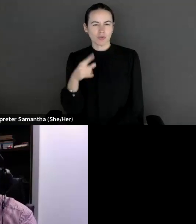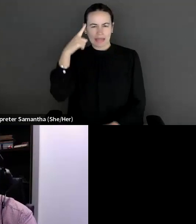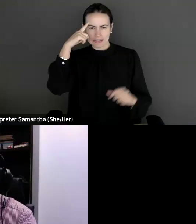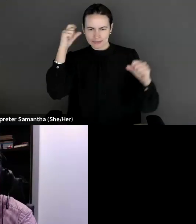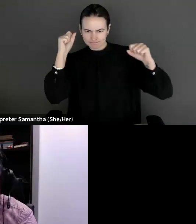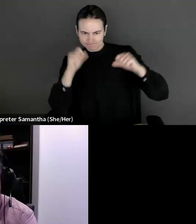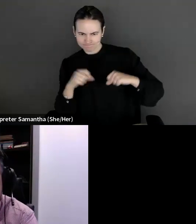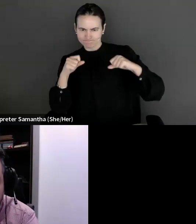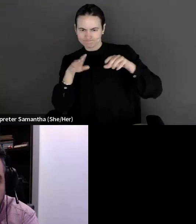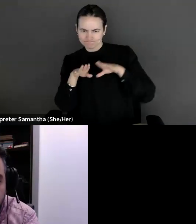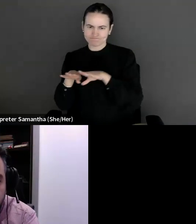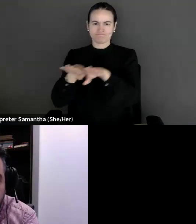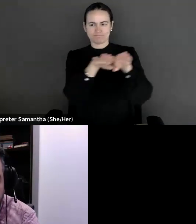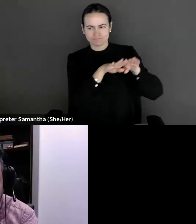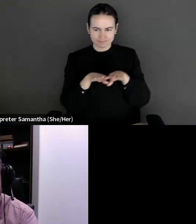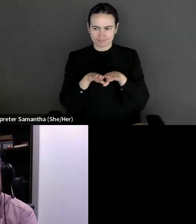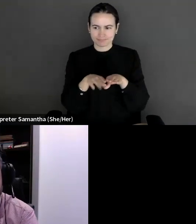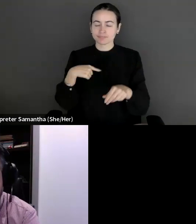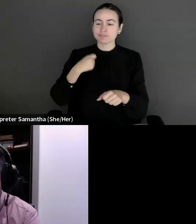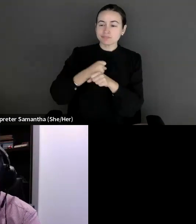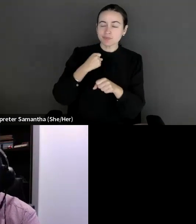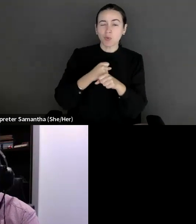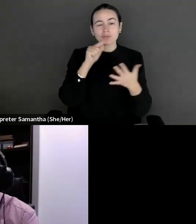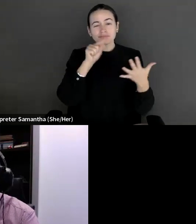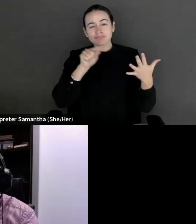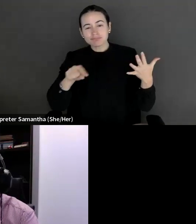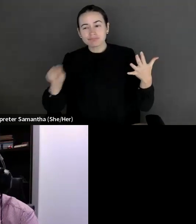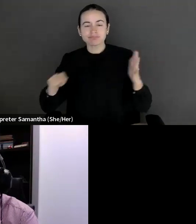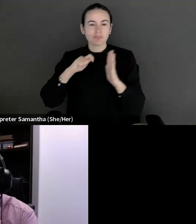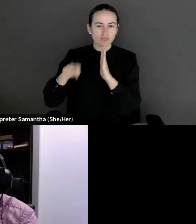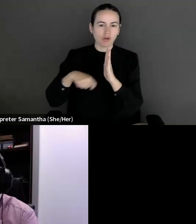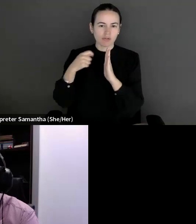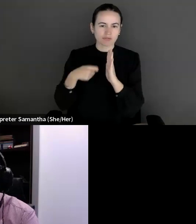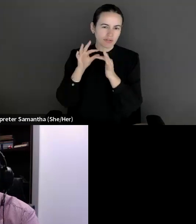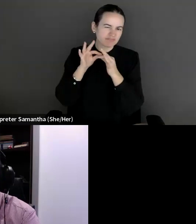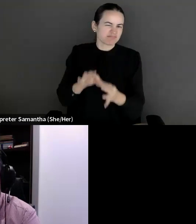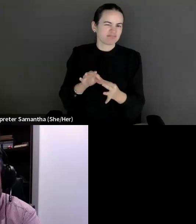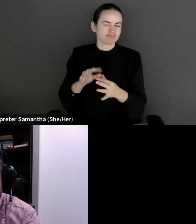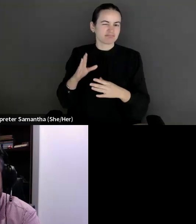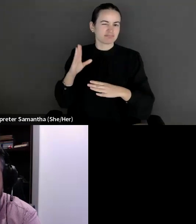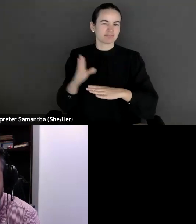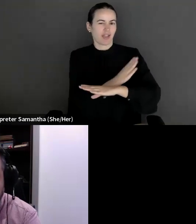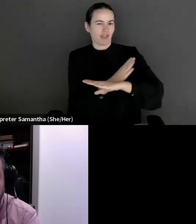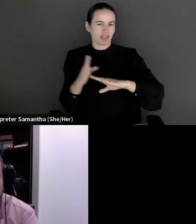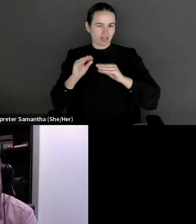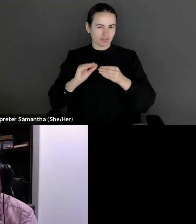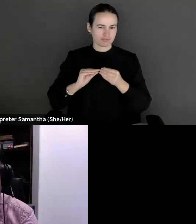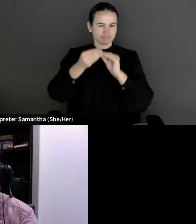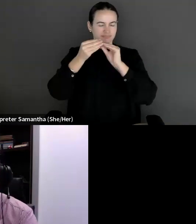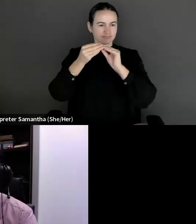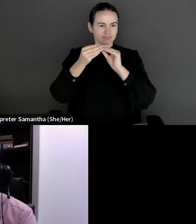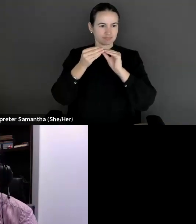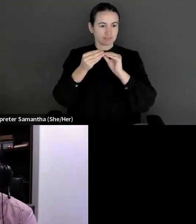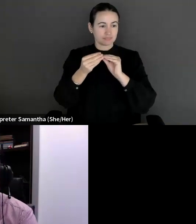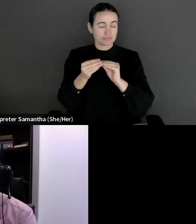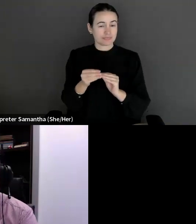with at several projects related to scale development, I have noticed that at early